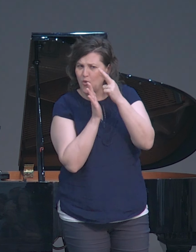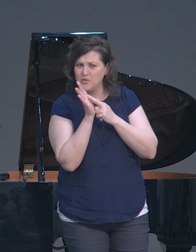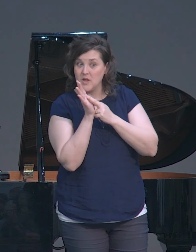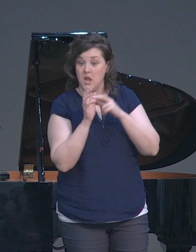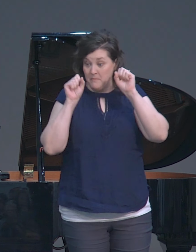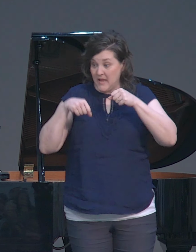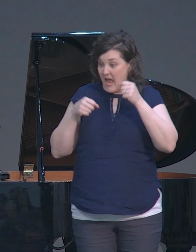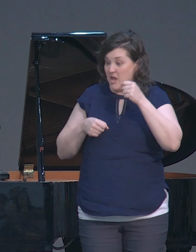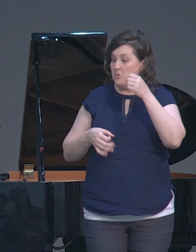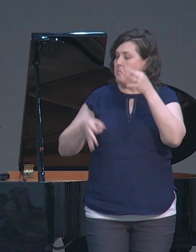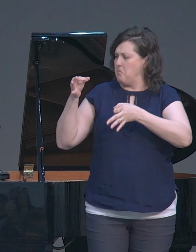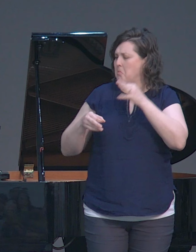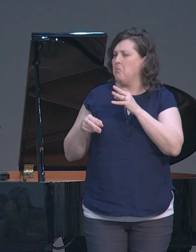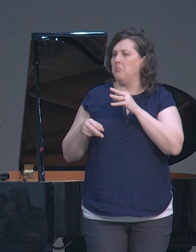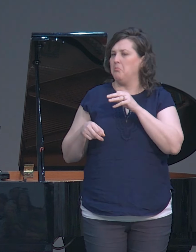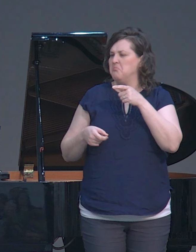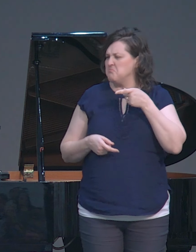someone else,